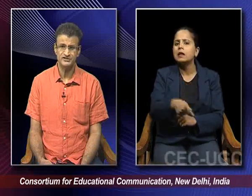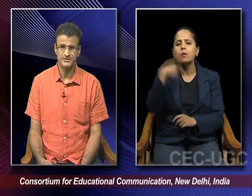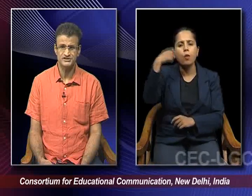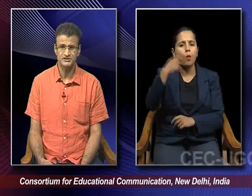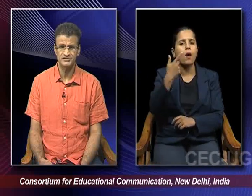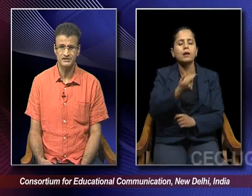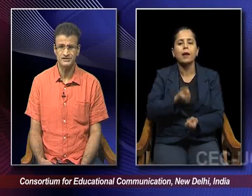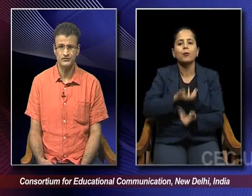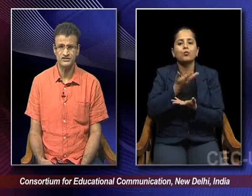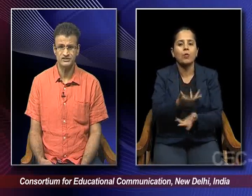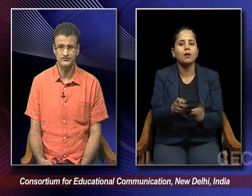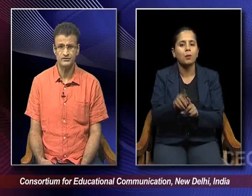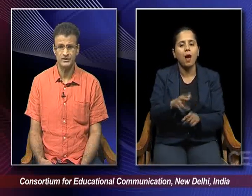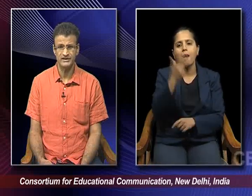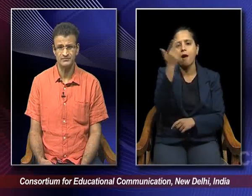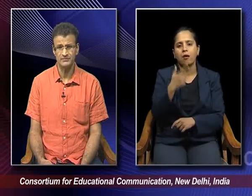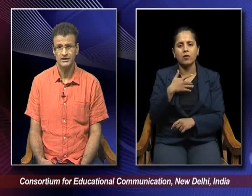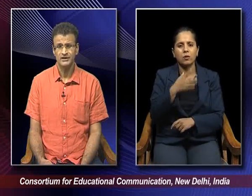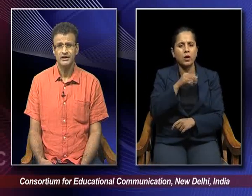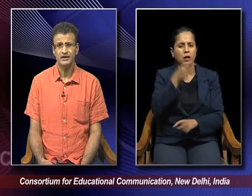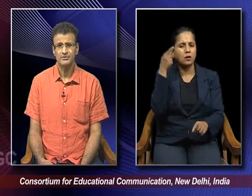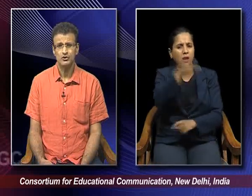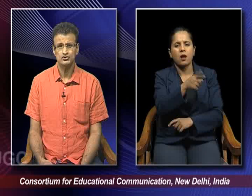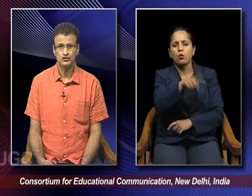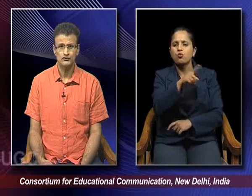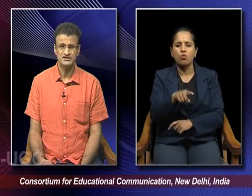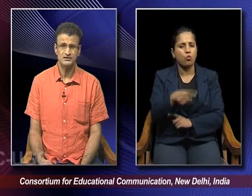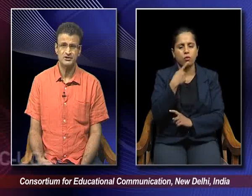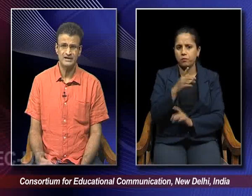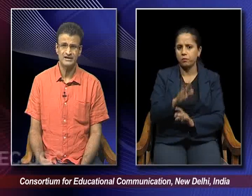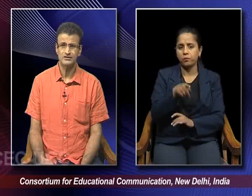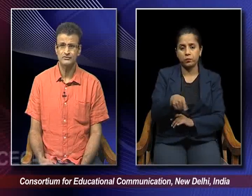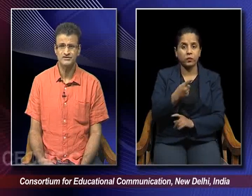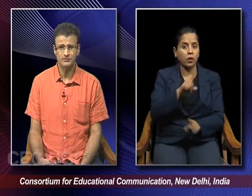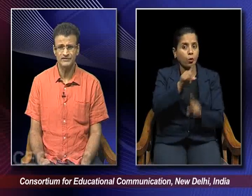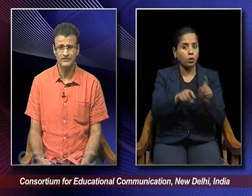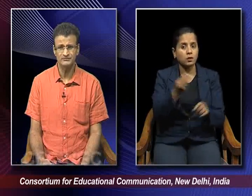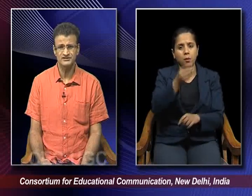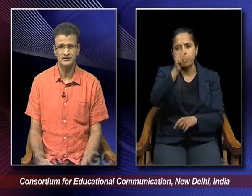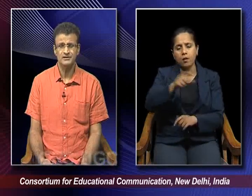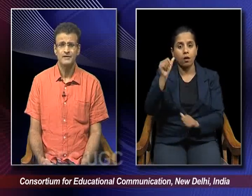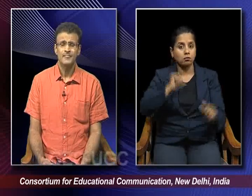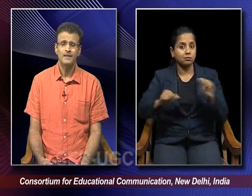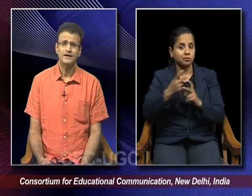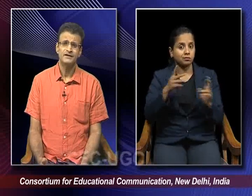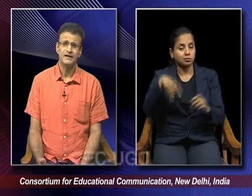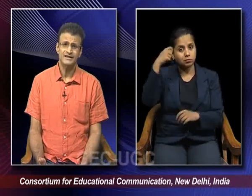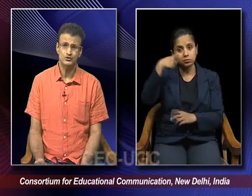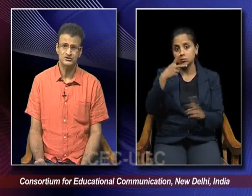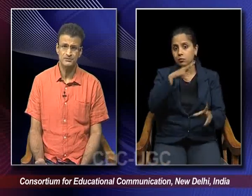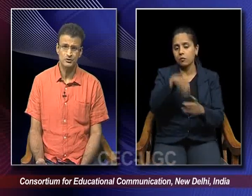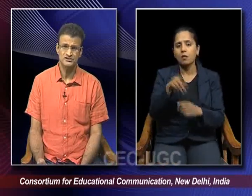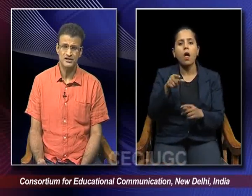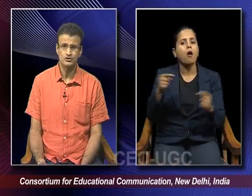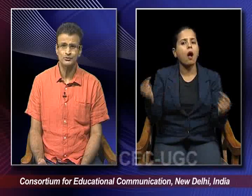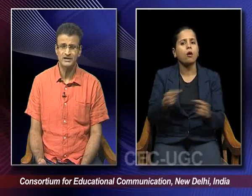of expression, and therefore it is unfair to condemn. And because of questionable character of some of the films, and he argues